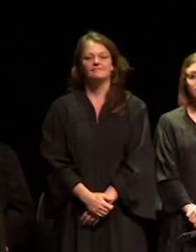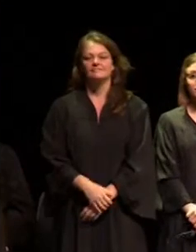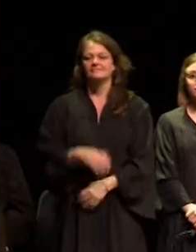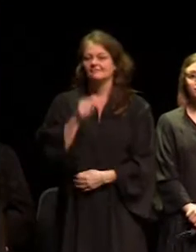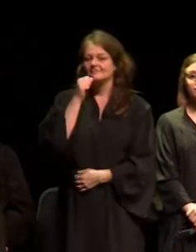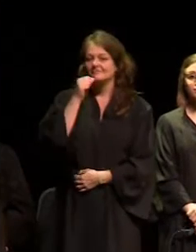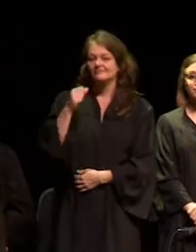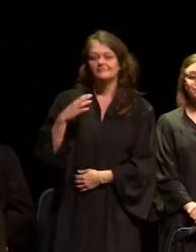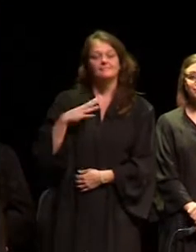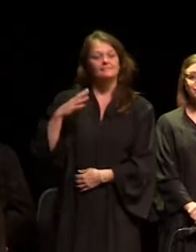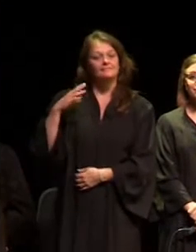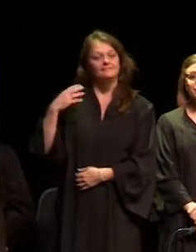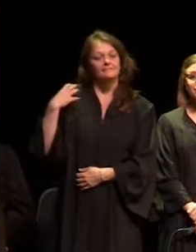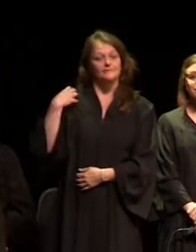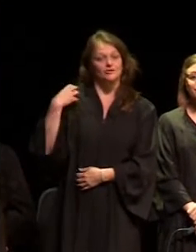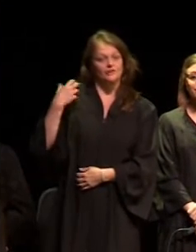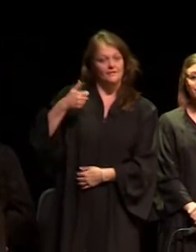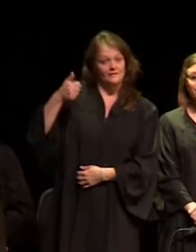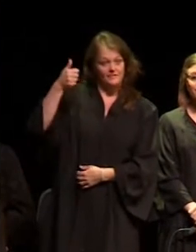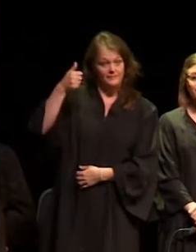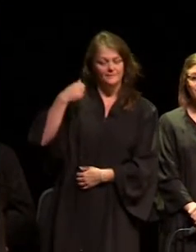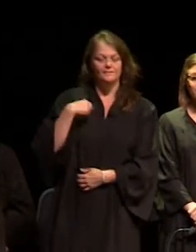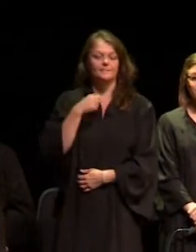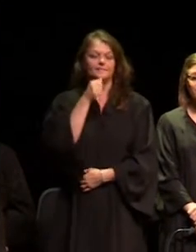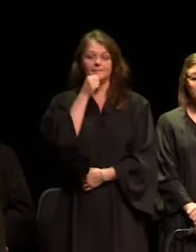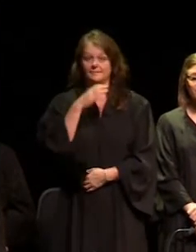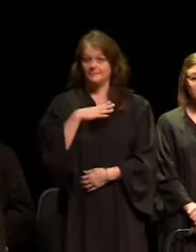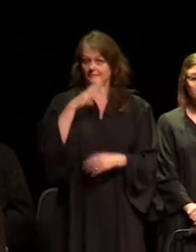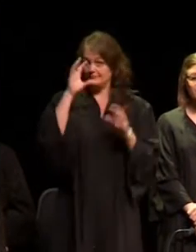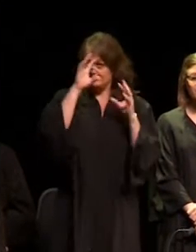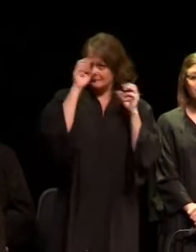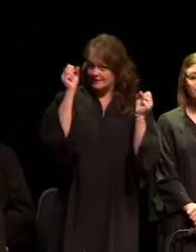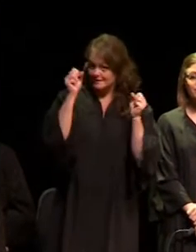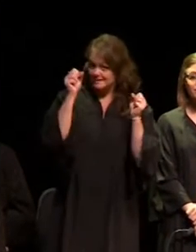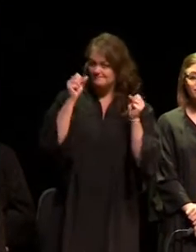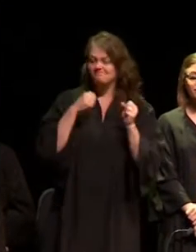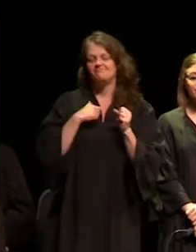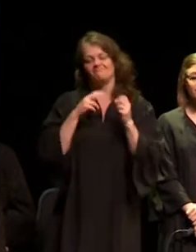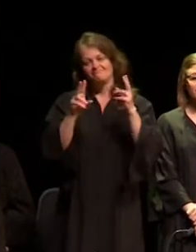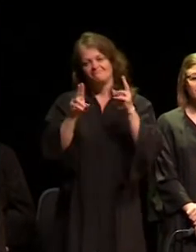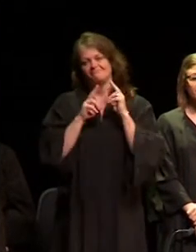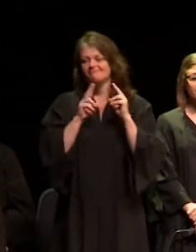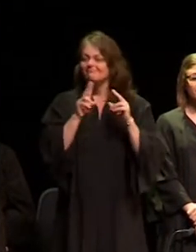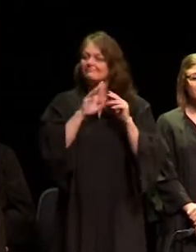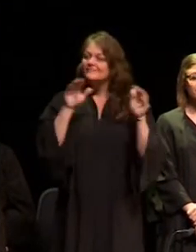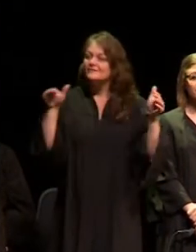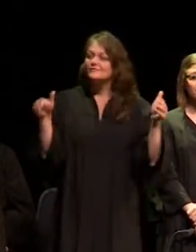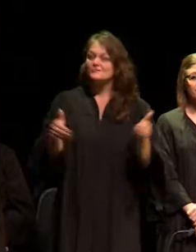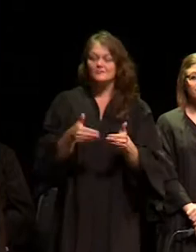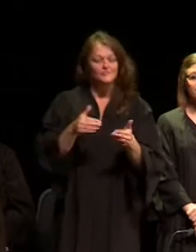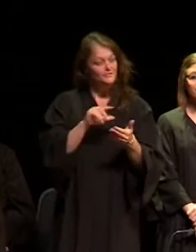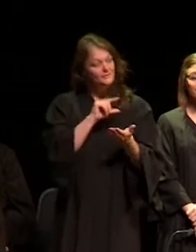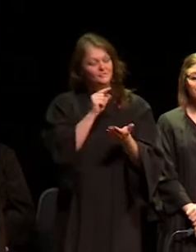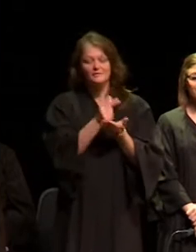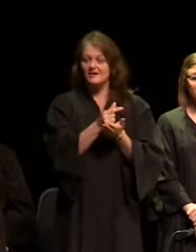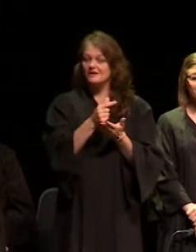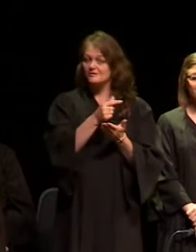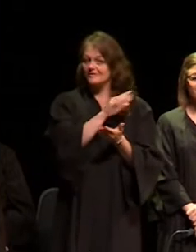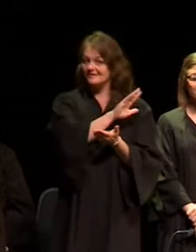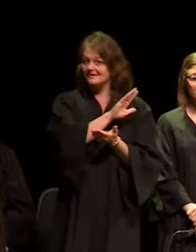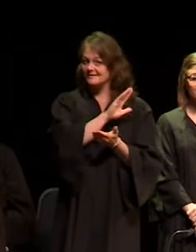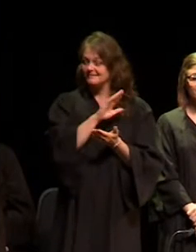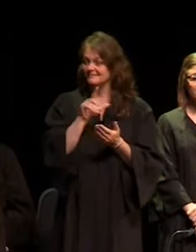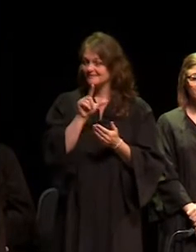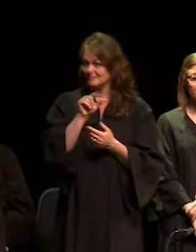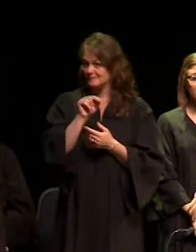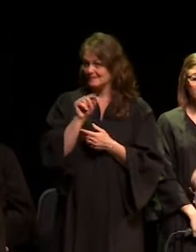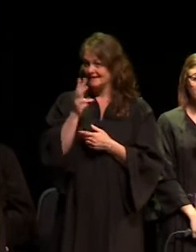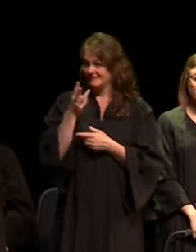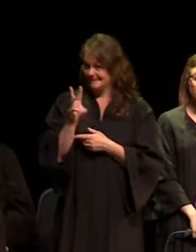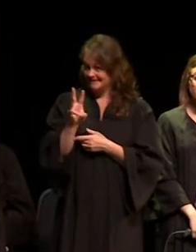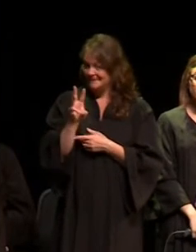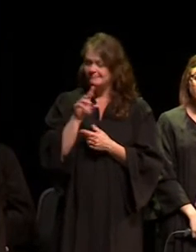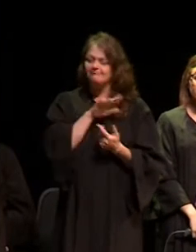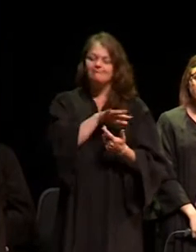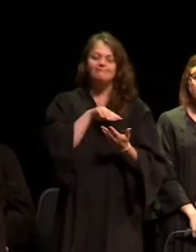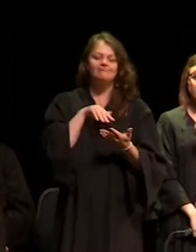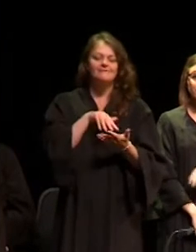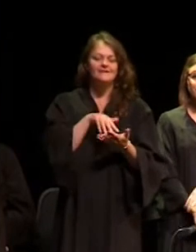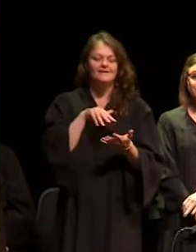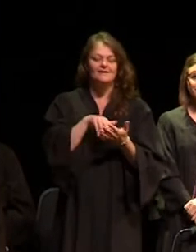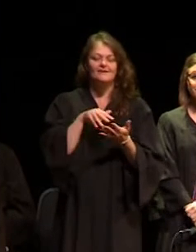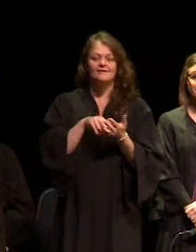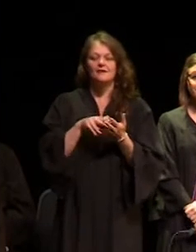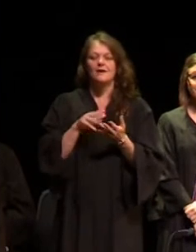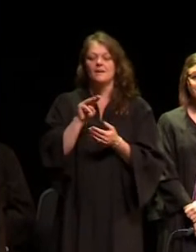Madam Chancellor, Madam President, I have the honor of presenting to you the graduates of 2016 for their credentials from